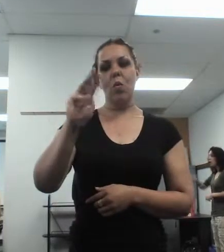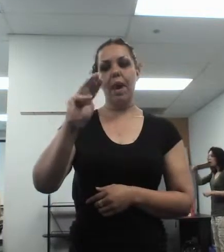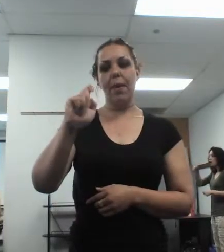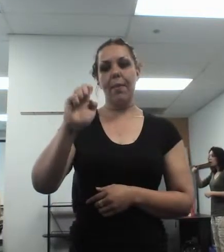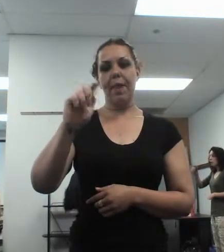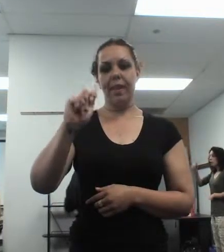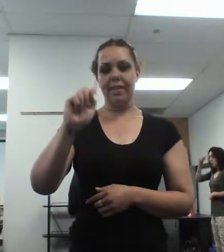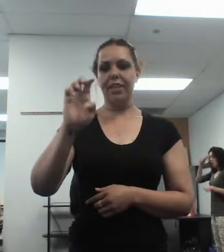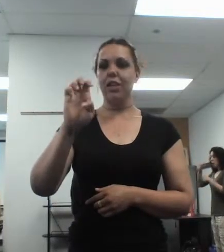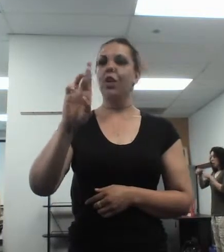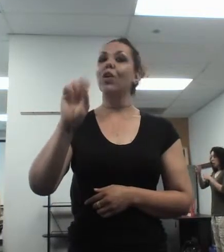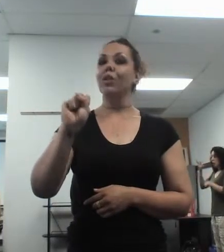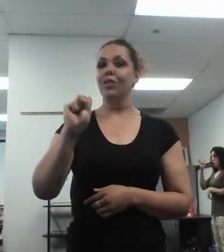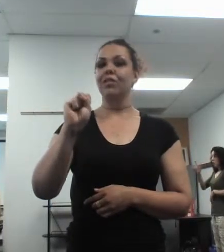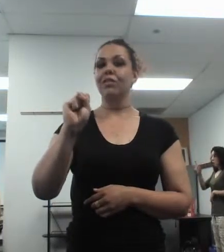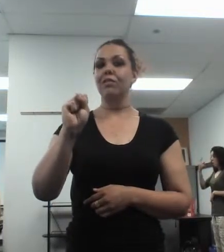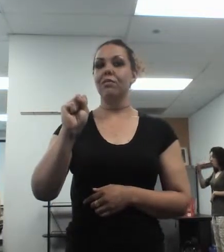Placement, handshake,